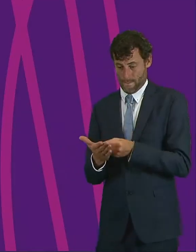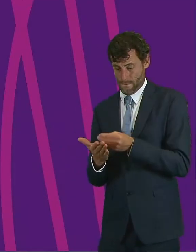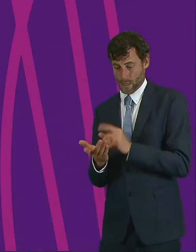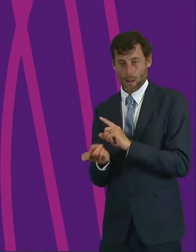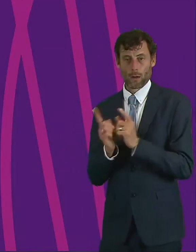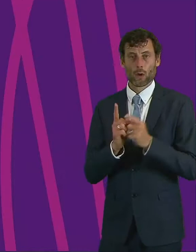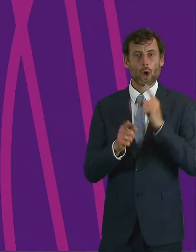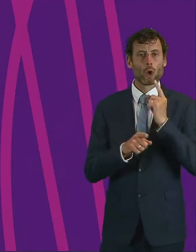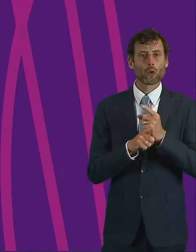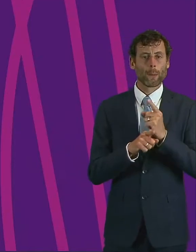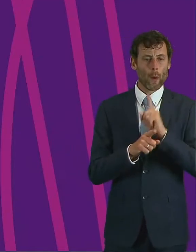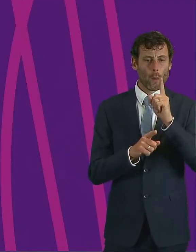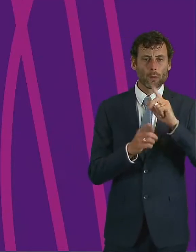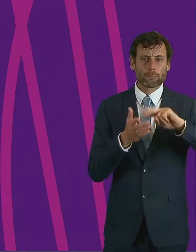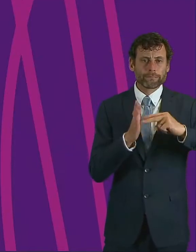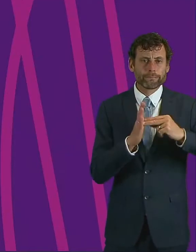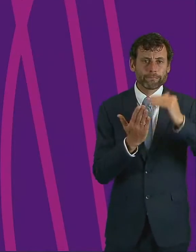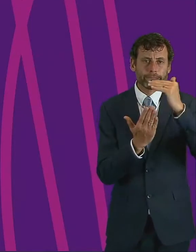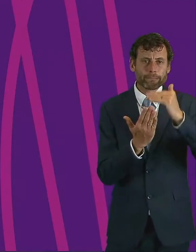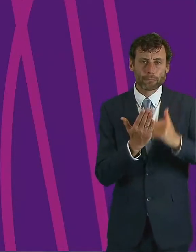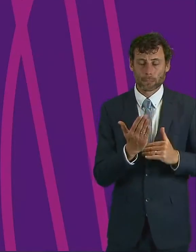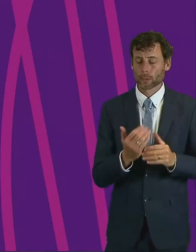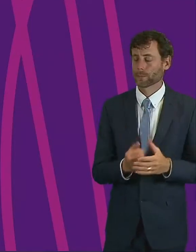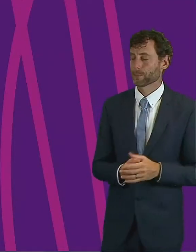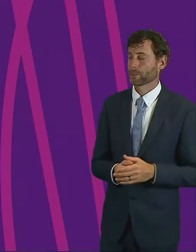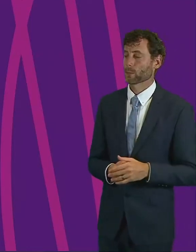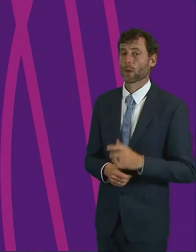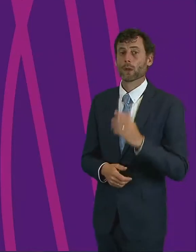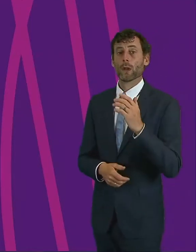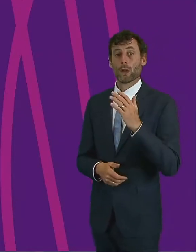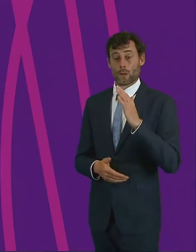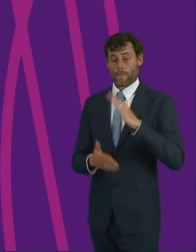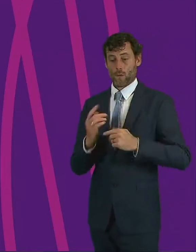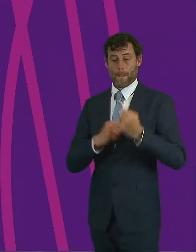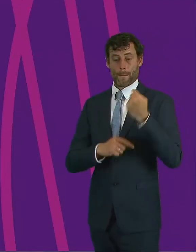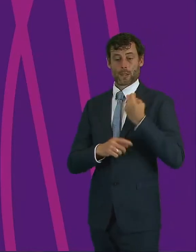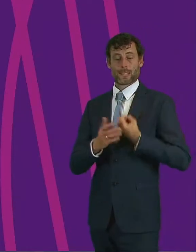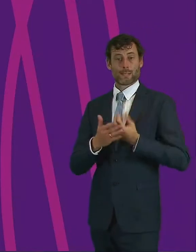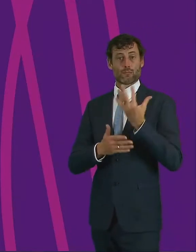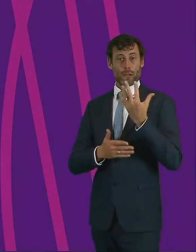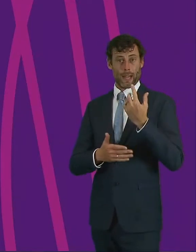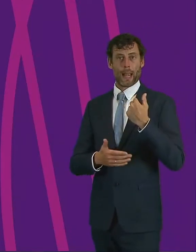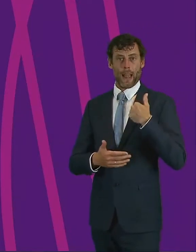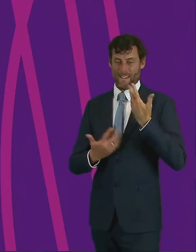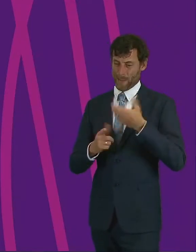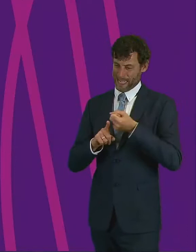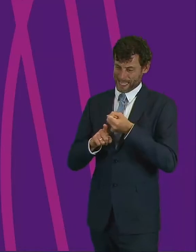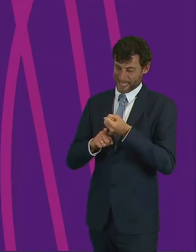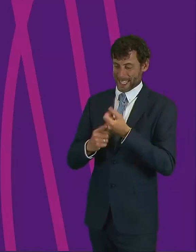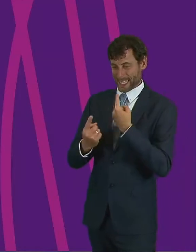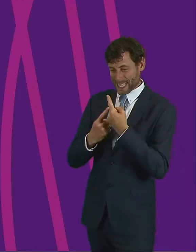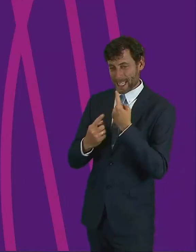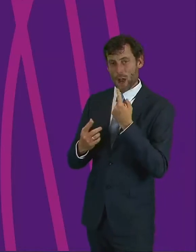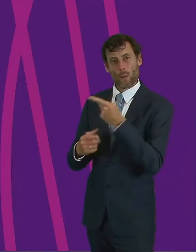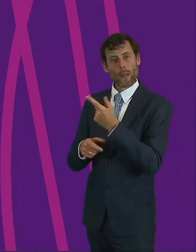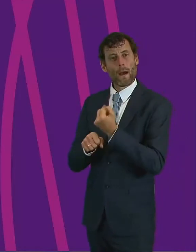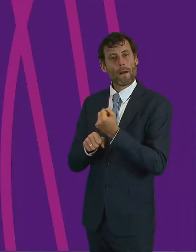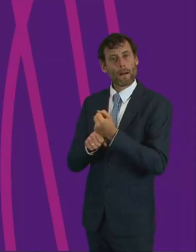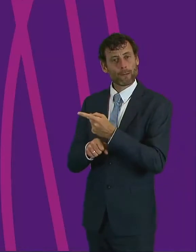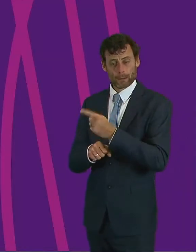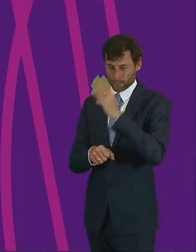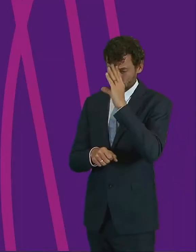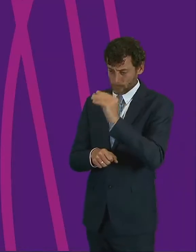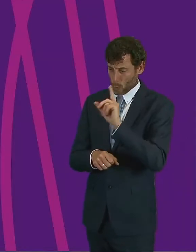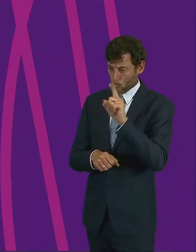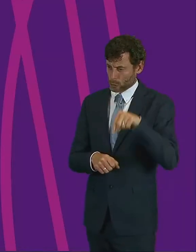advance of yesterday's update, I've been working since probably early spring to ensure that the UK Government was fully aware of our concerns and